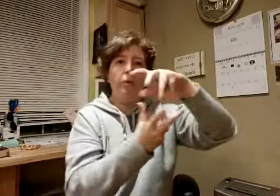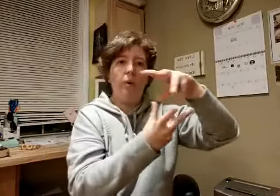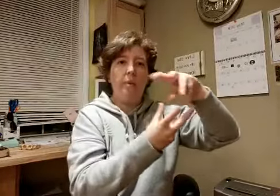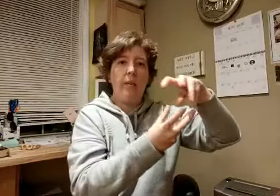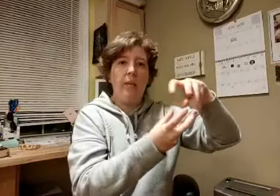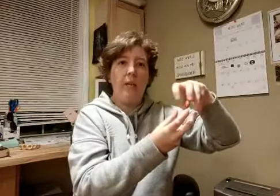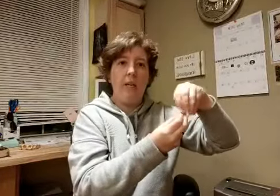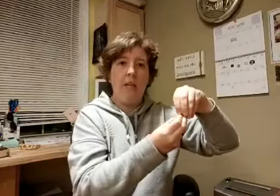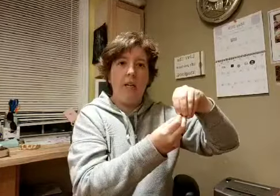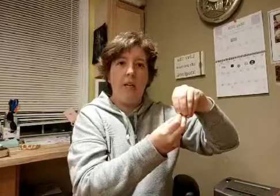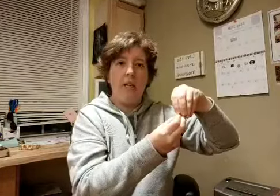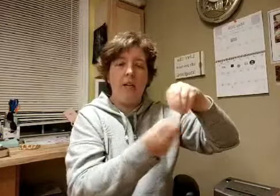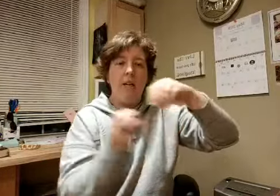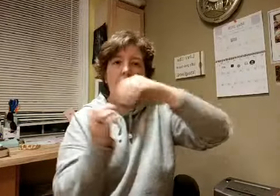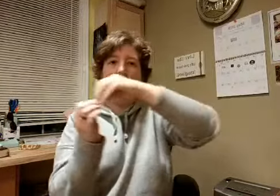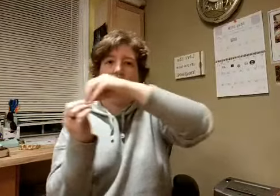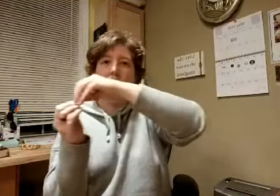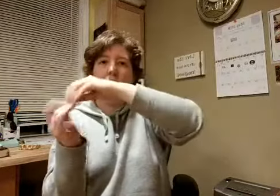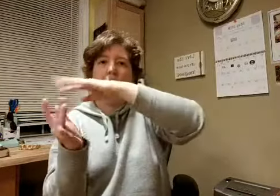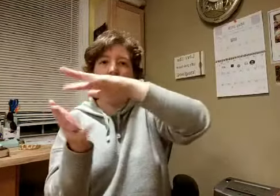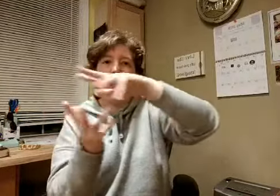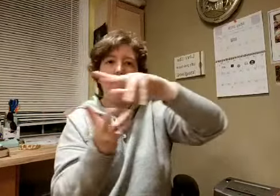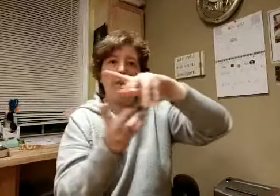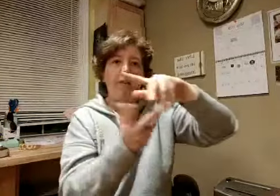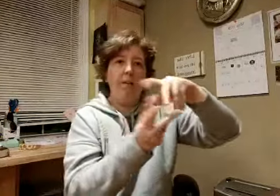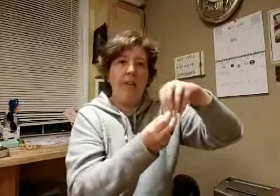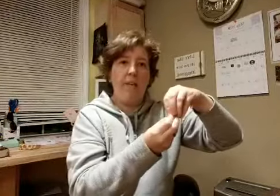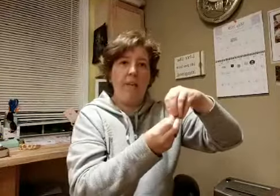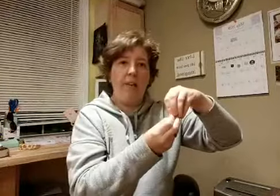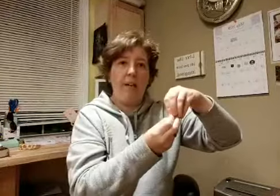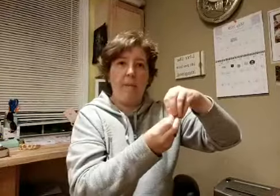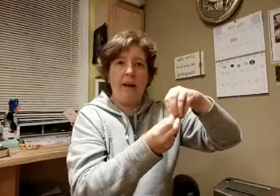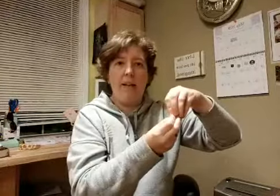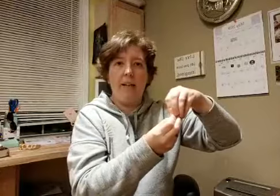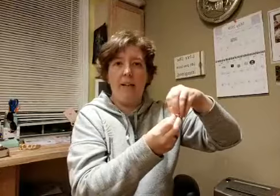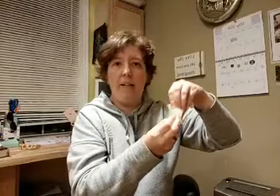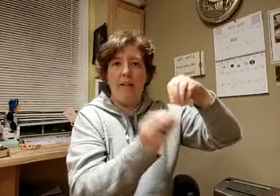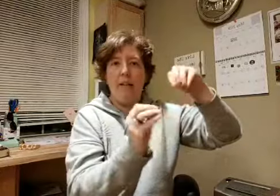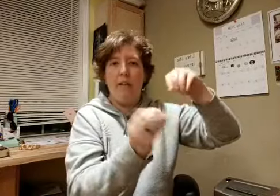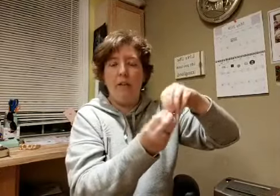storm, so your fingers swiggle and then come back to those